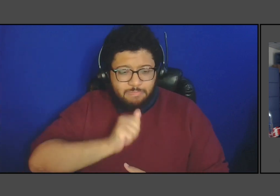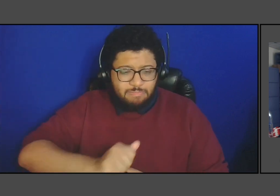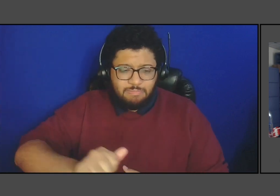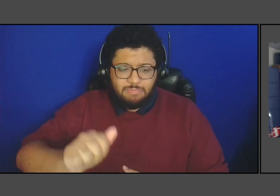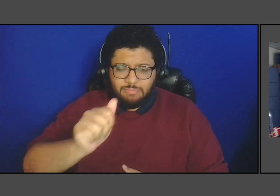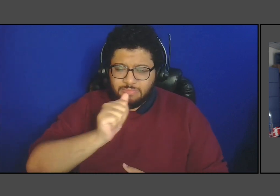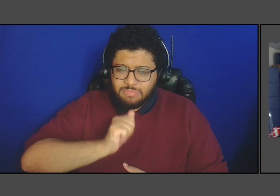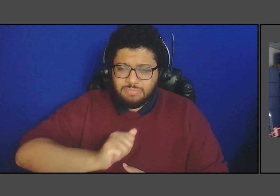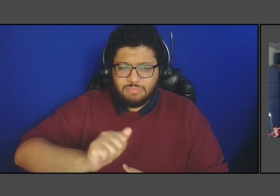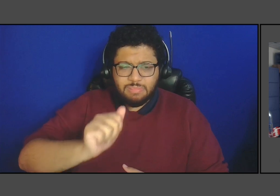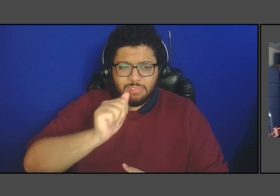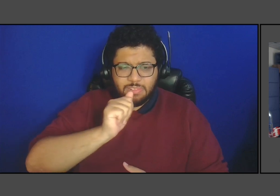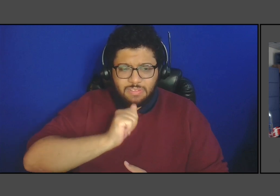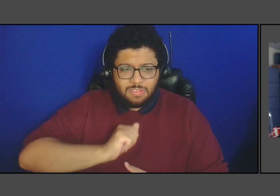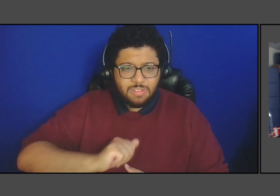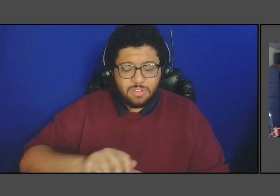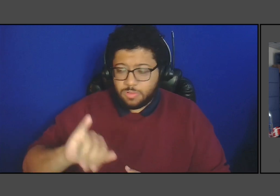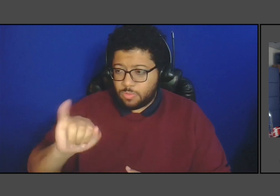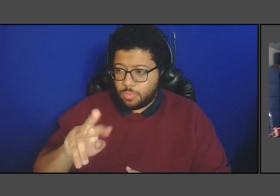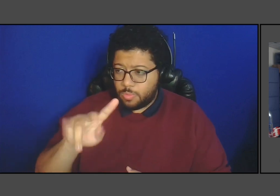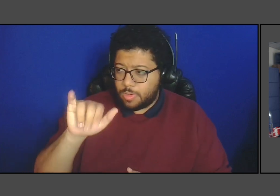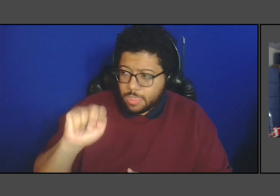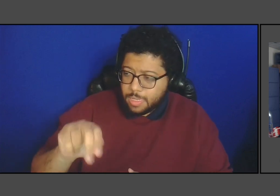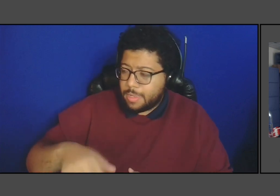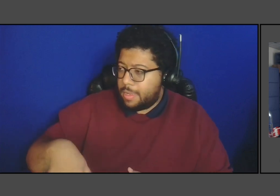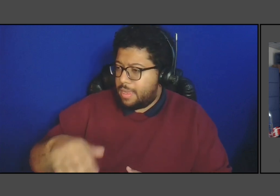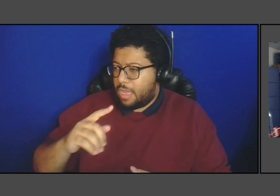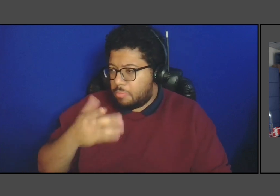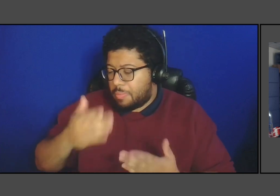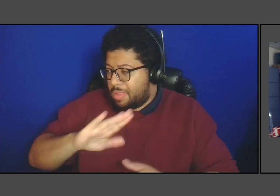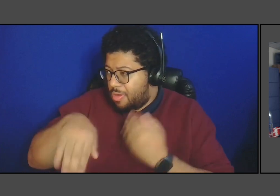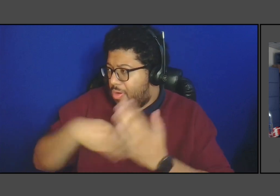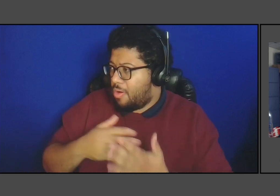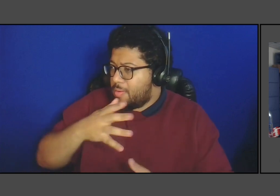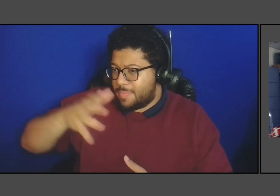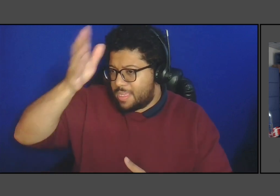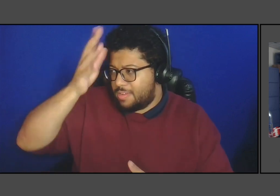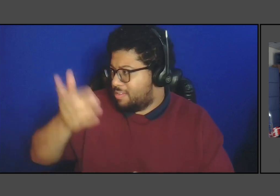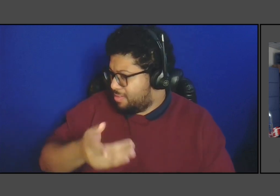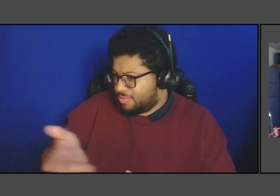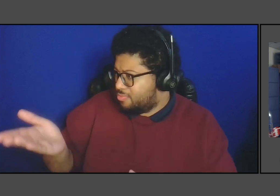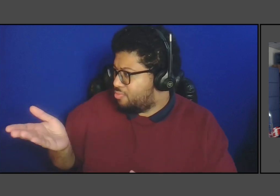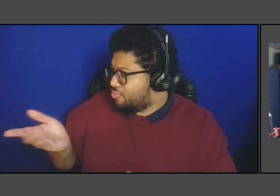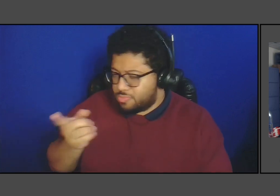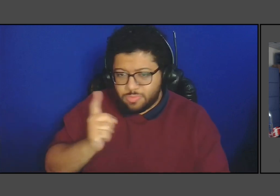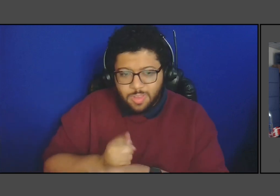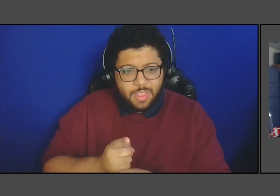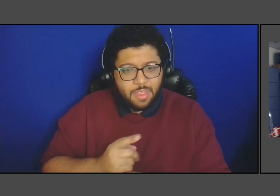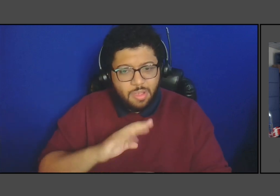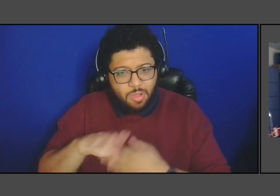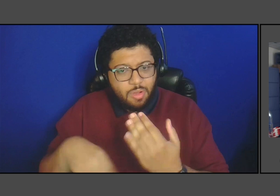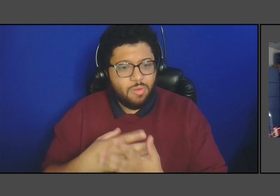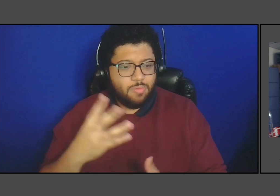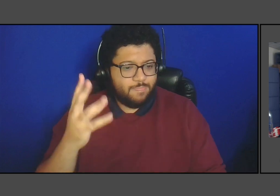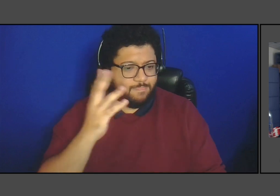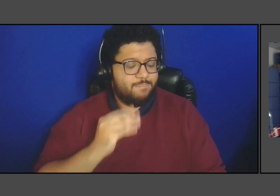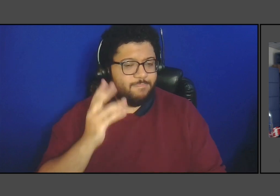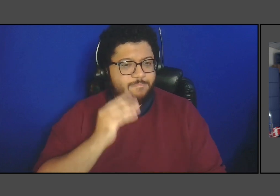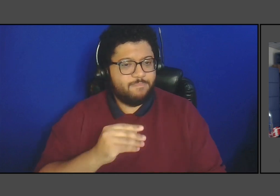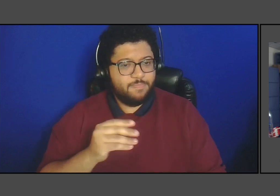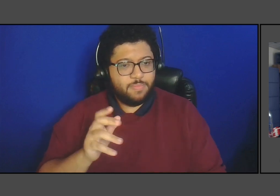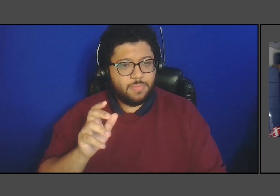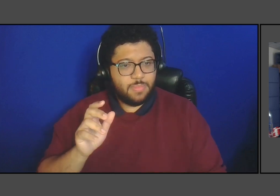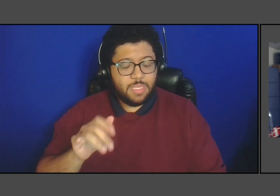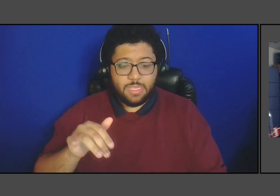Julián's, probably all of our parents, right? All of our parents underwent the deep Jim Crow, you